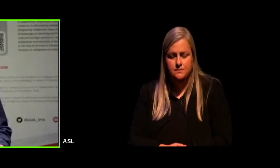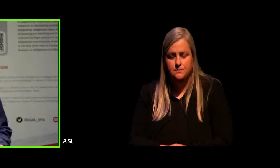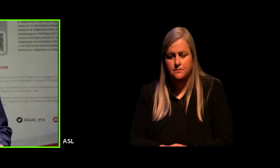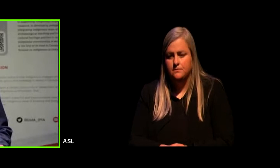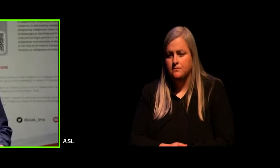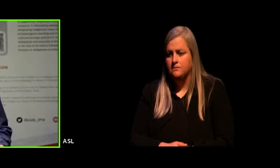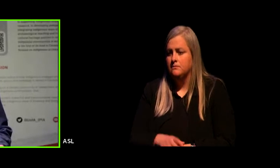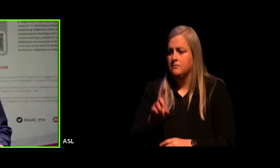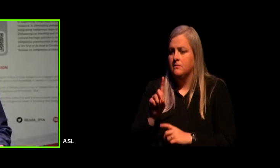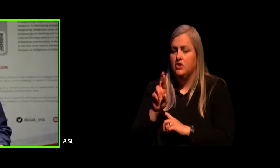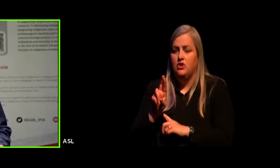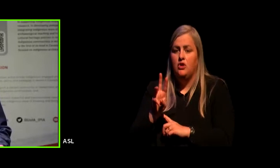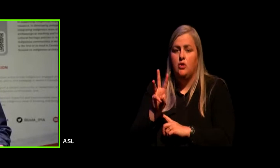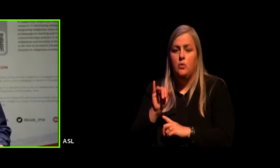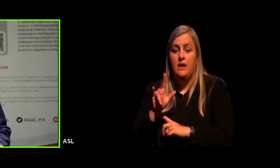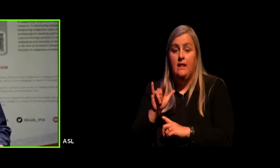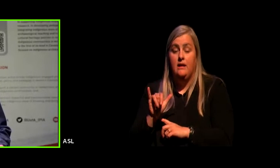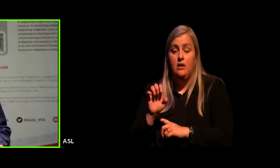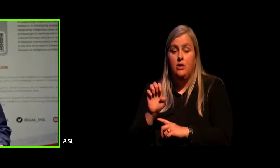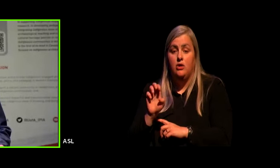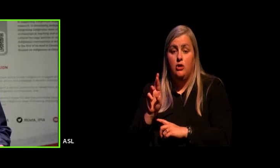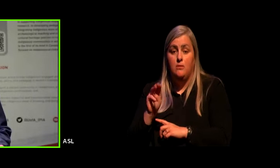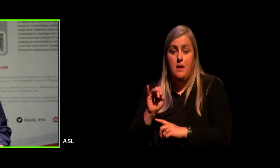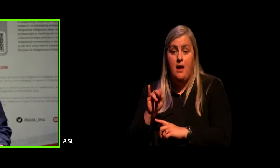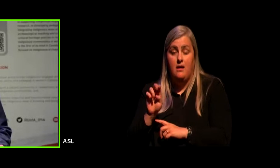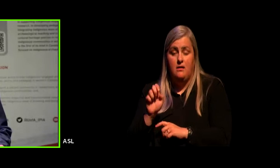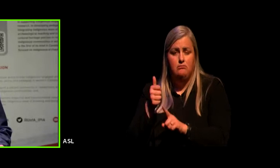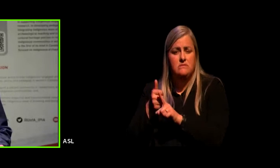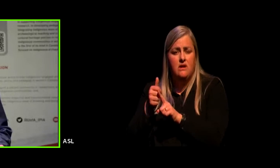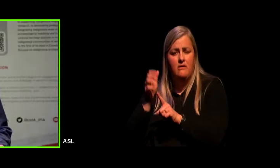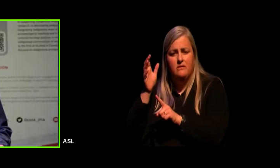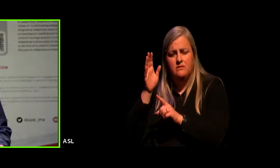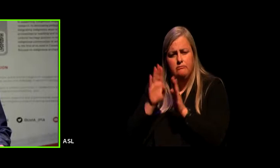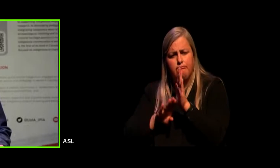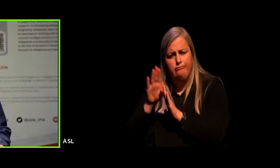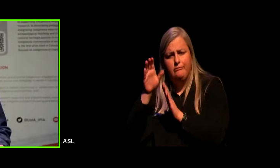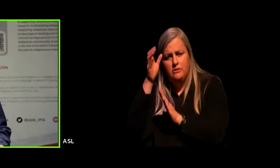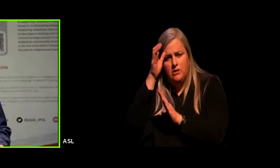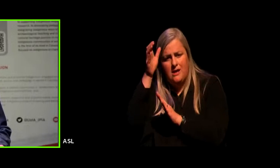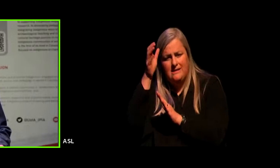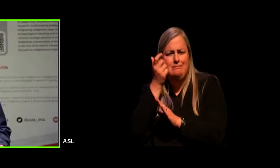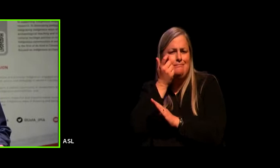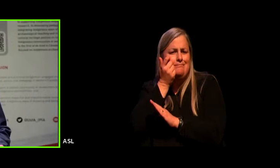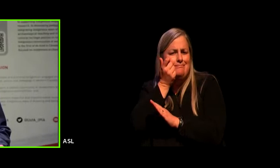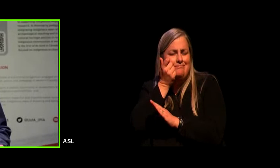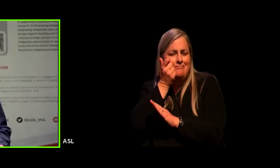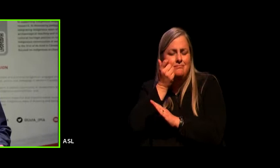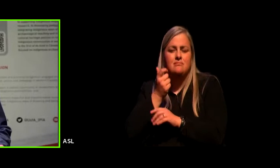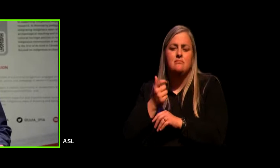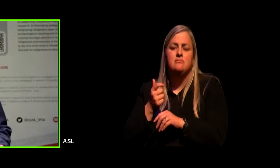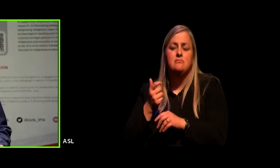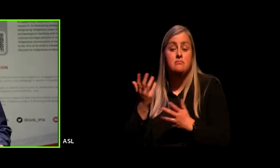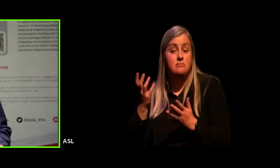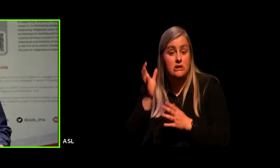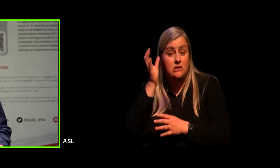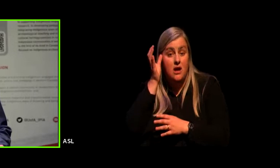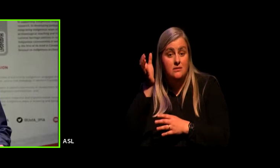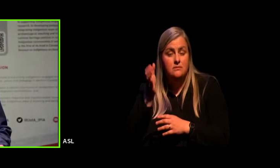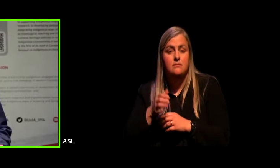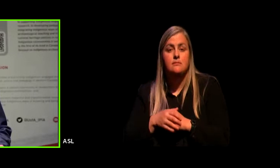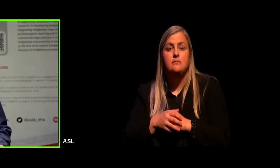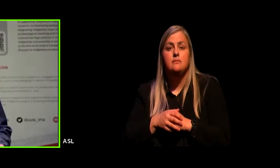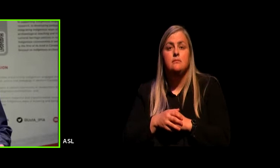Dr. Willie Ermine came up with this concept fairly recently, whereby if we create